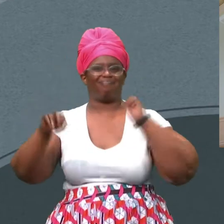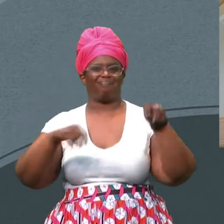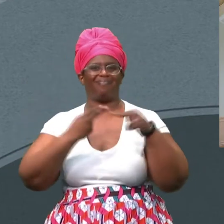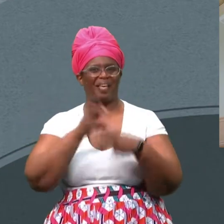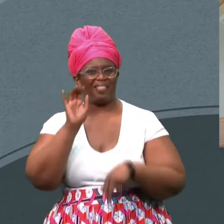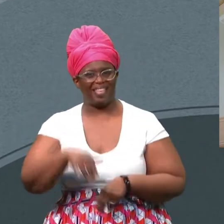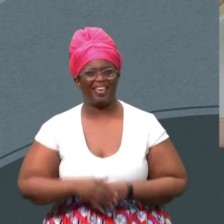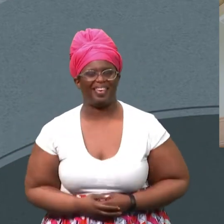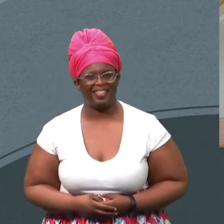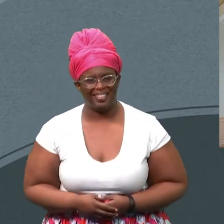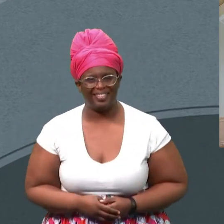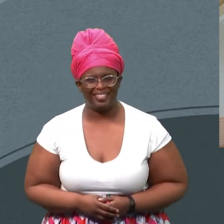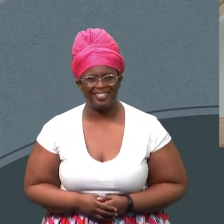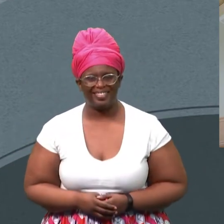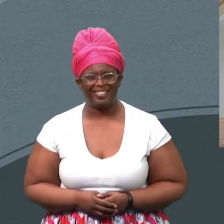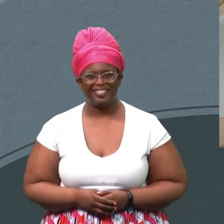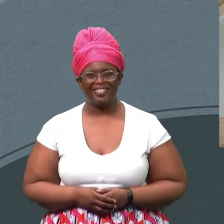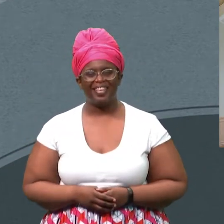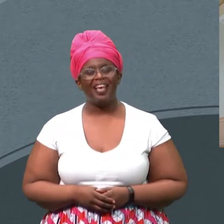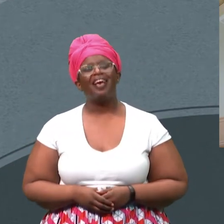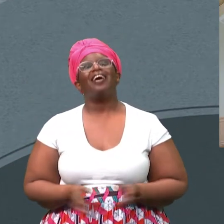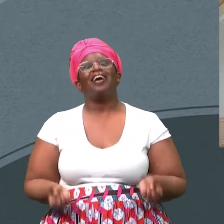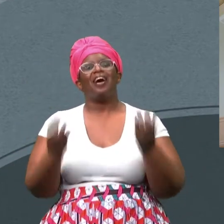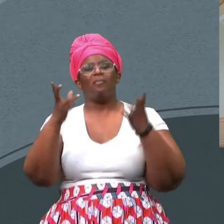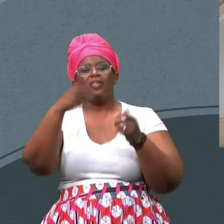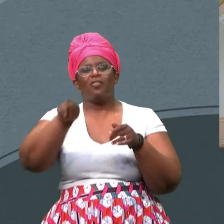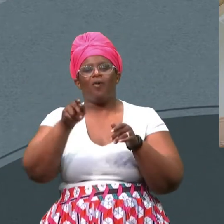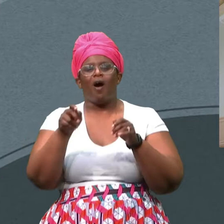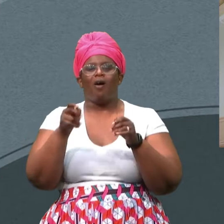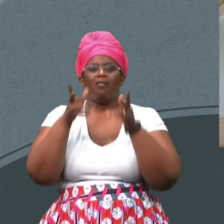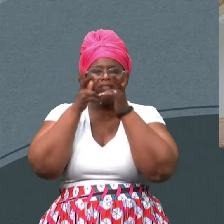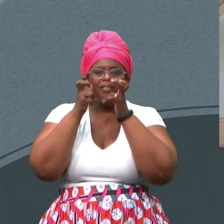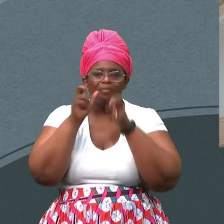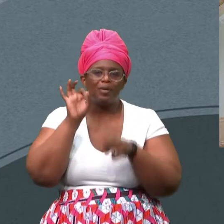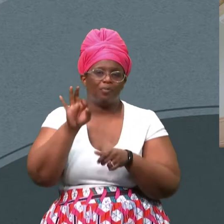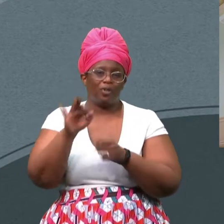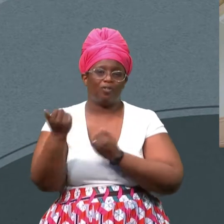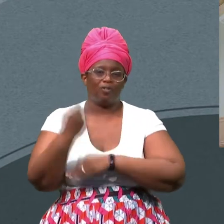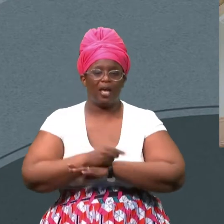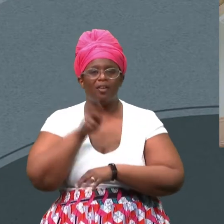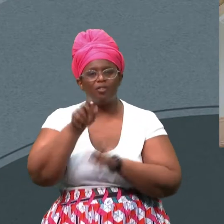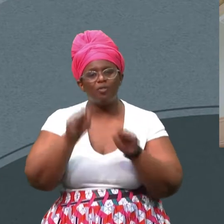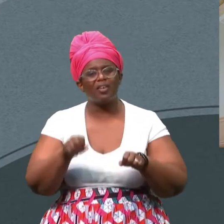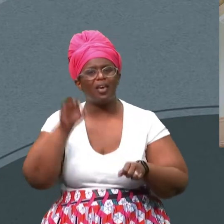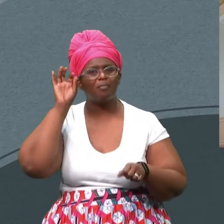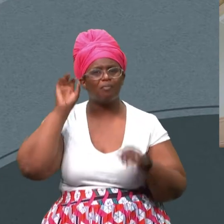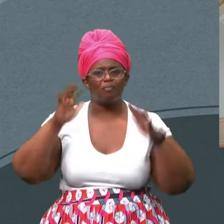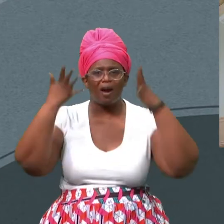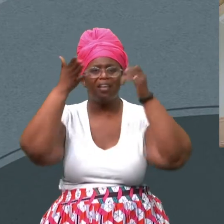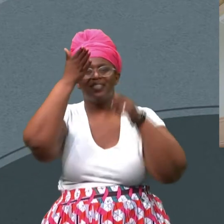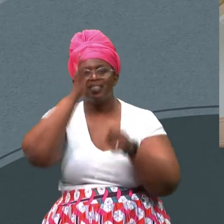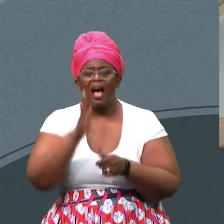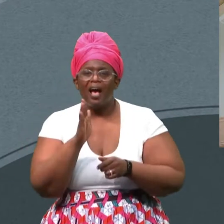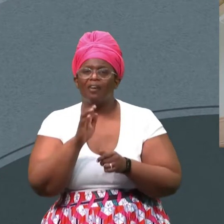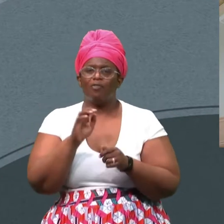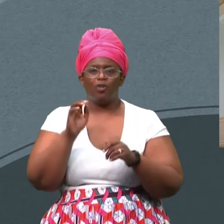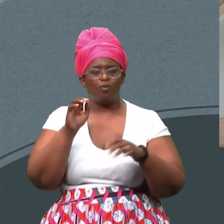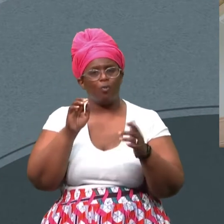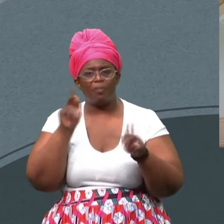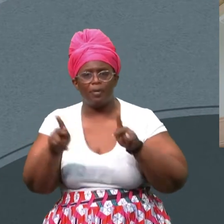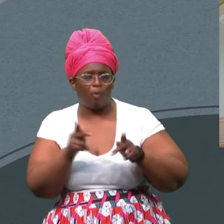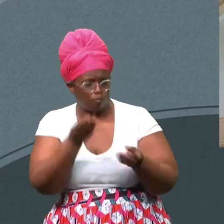here listening to me preach today on this Mother's Day that can praise God by letting others know what God has done for